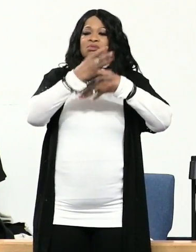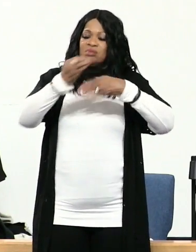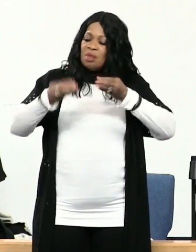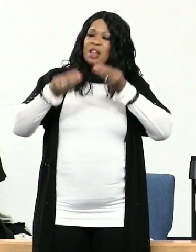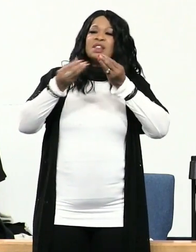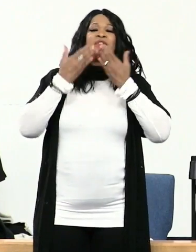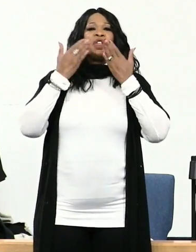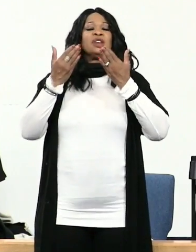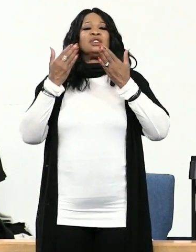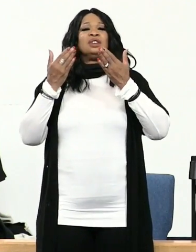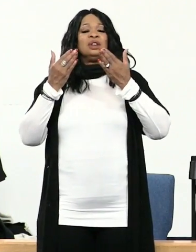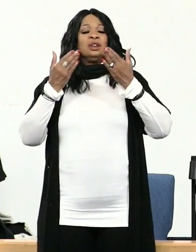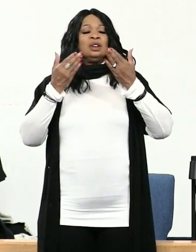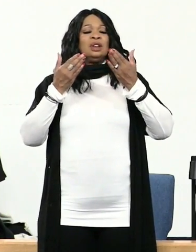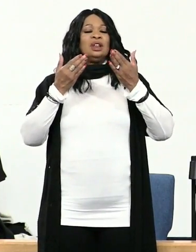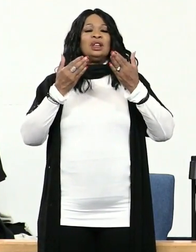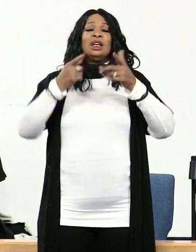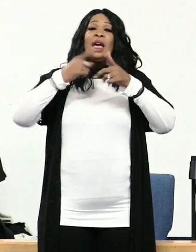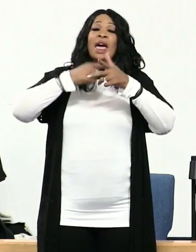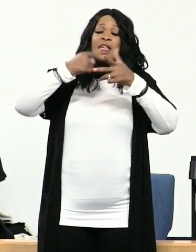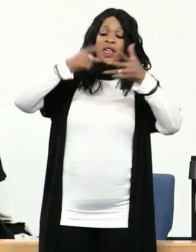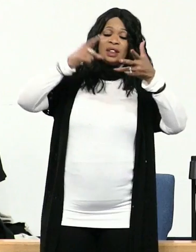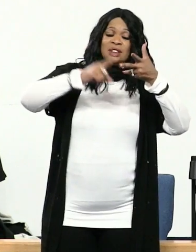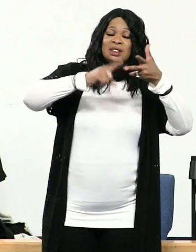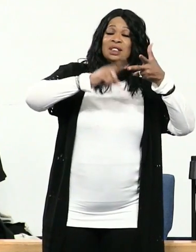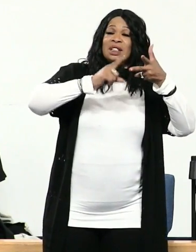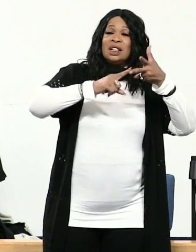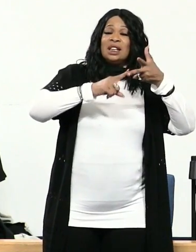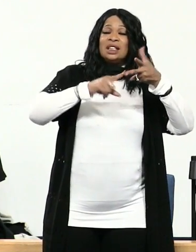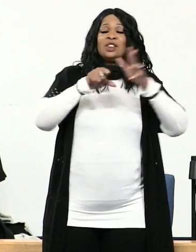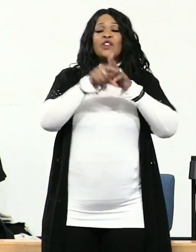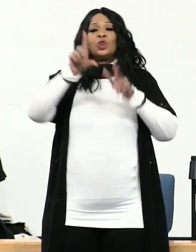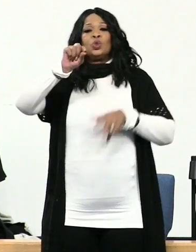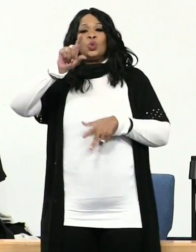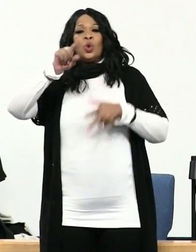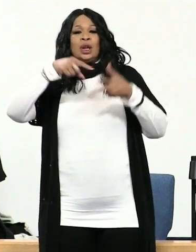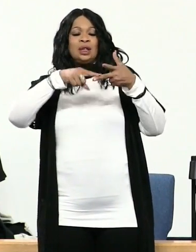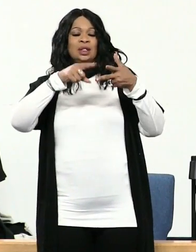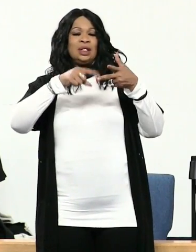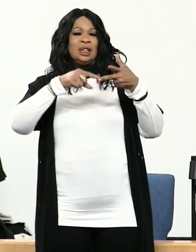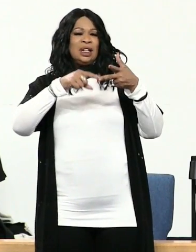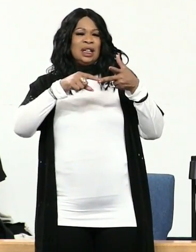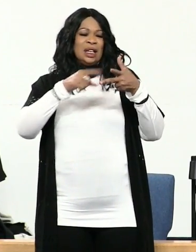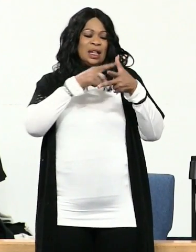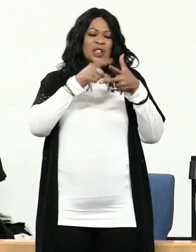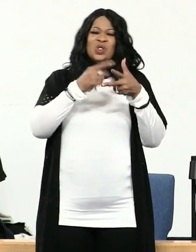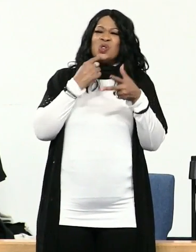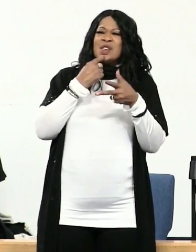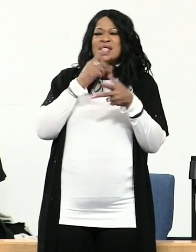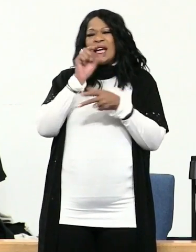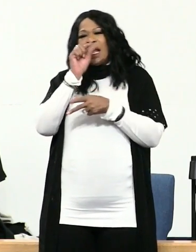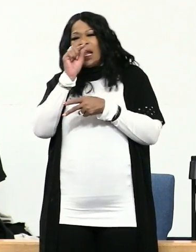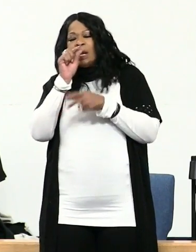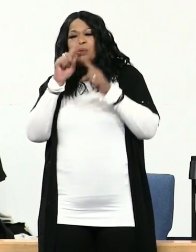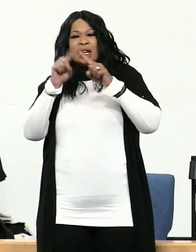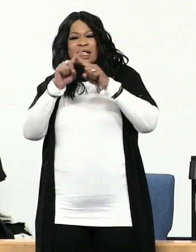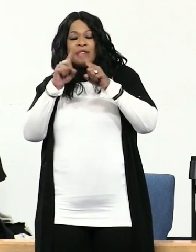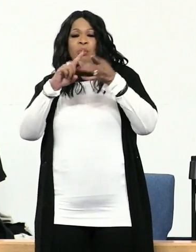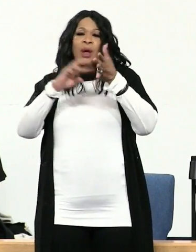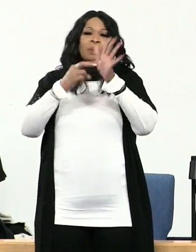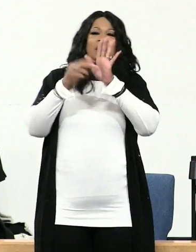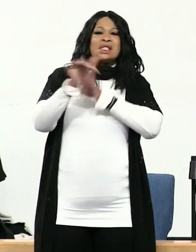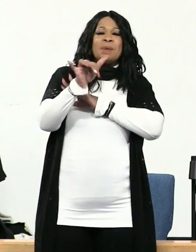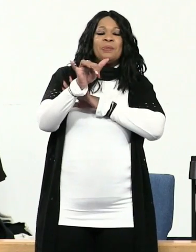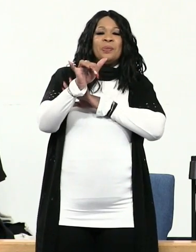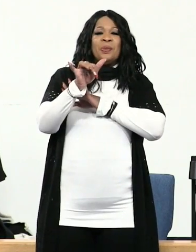gave thanks. And then in verse 20, which is said a little differently, but it means the same thing. It